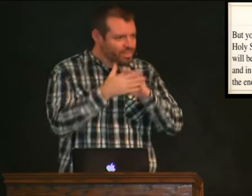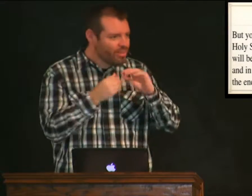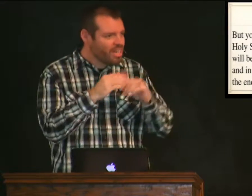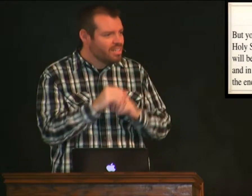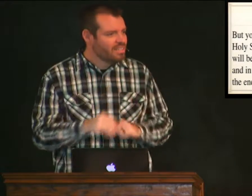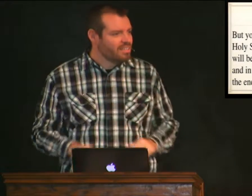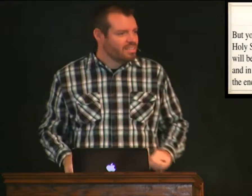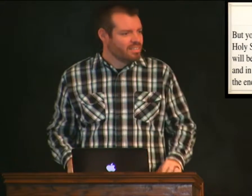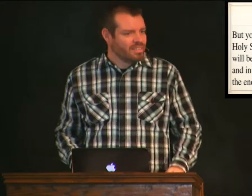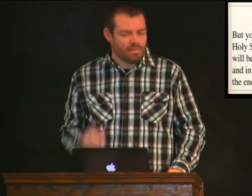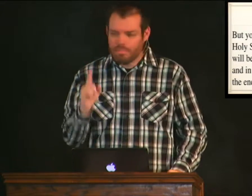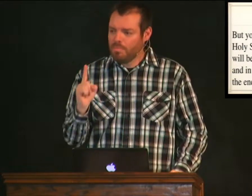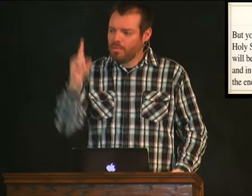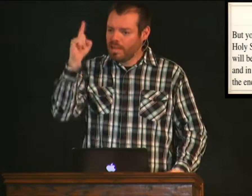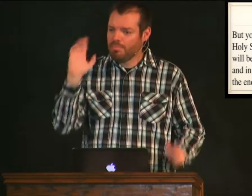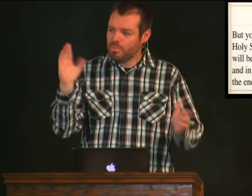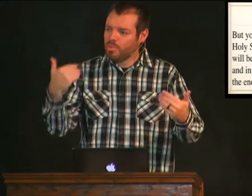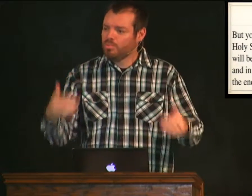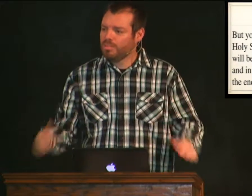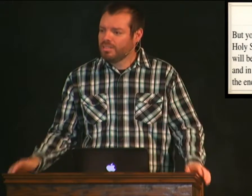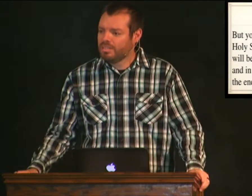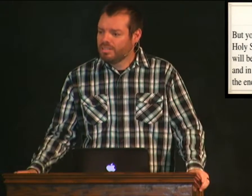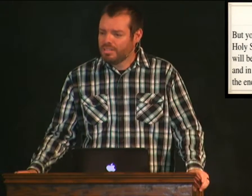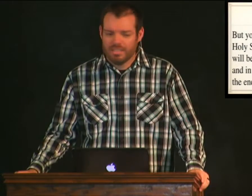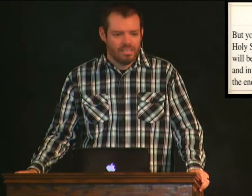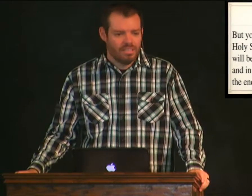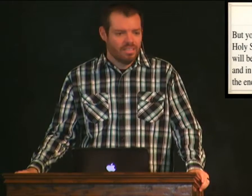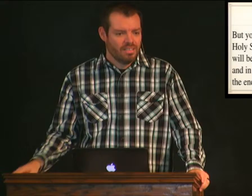You know the story? The people in the upper room,